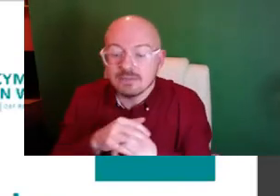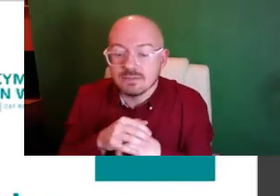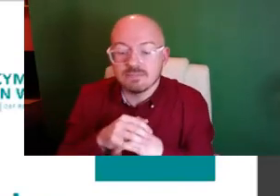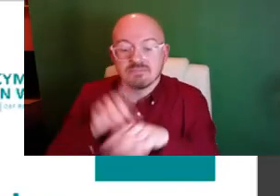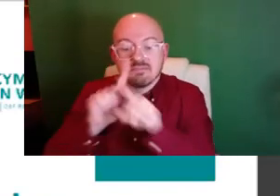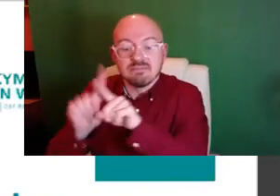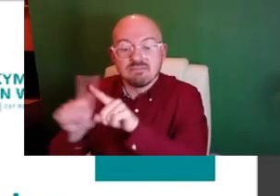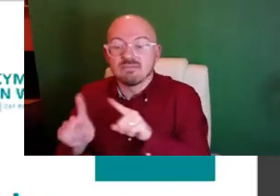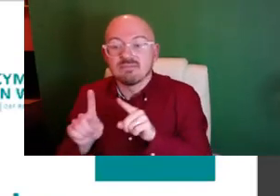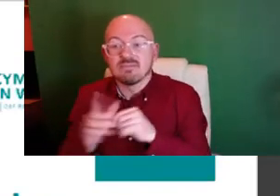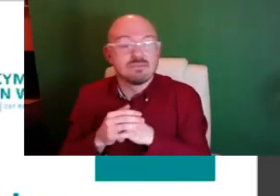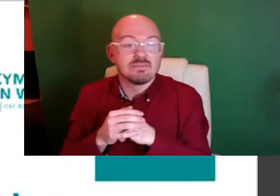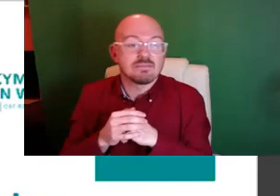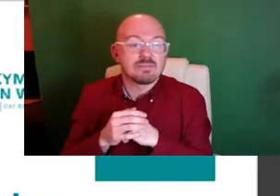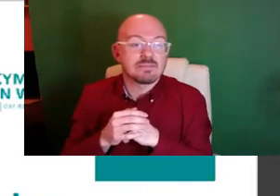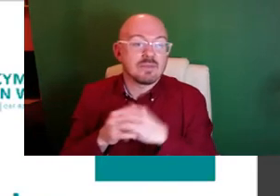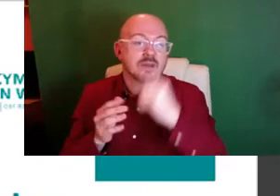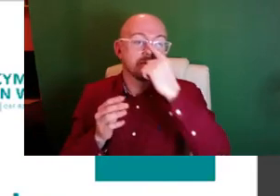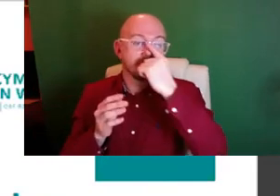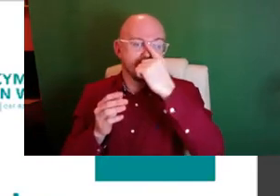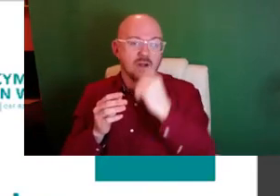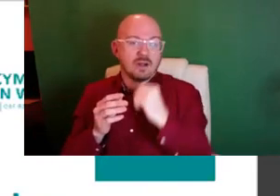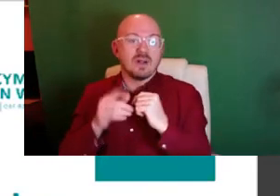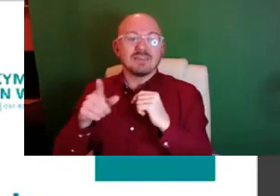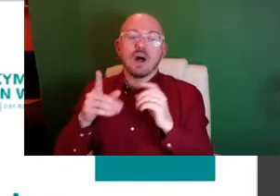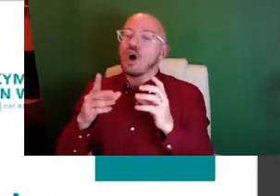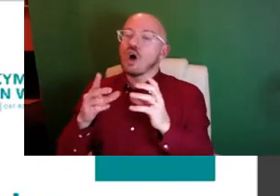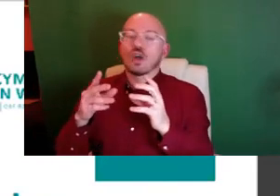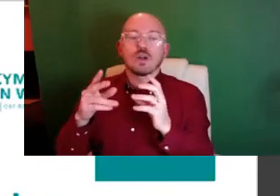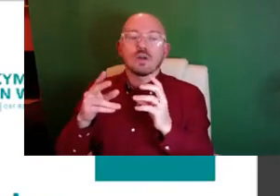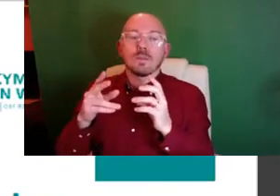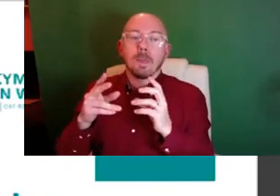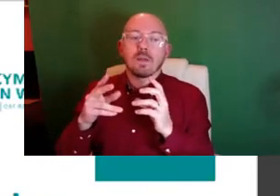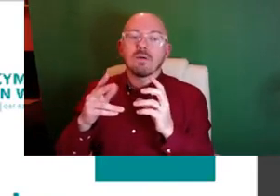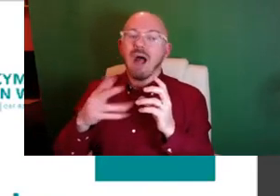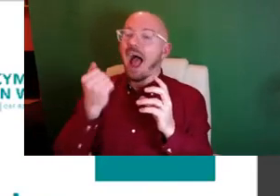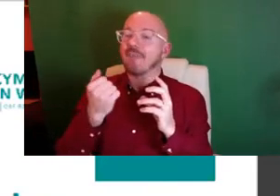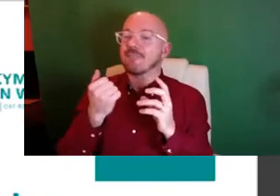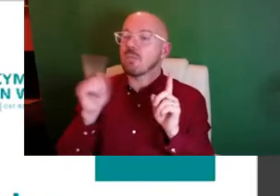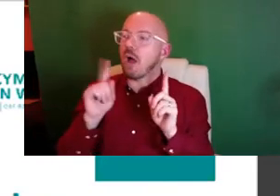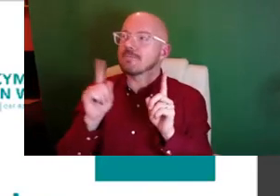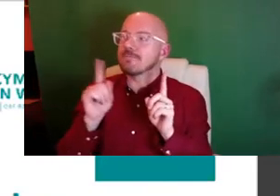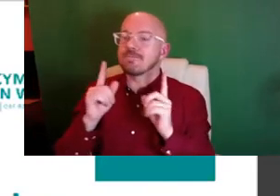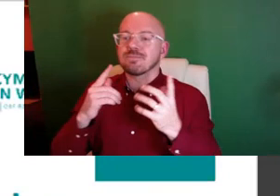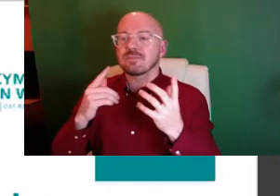There are 6 areas of learning and experience, including things like communication, literacy, and so on and so forth.